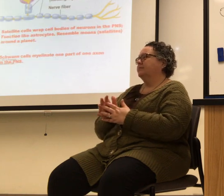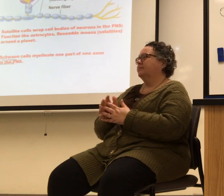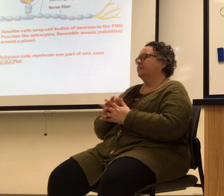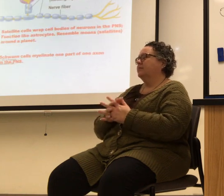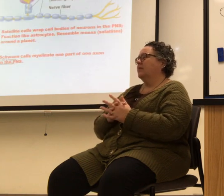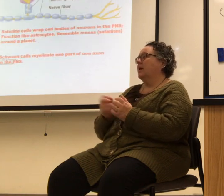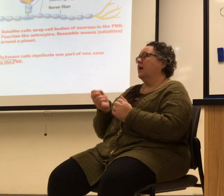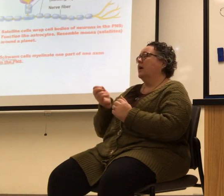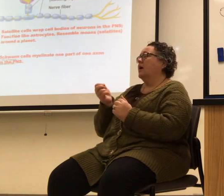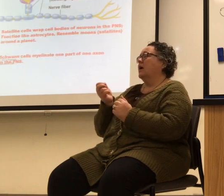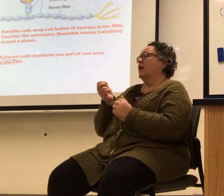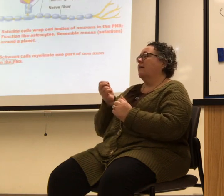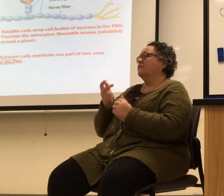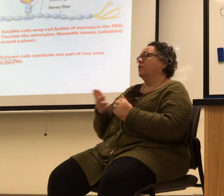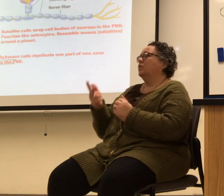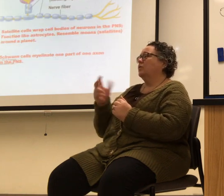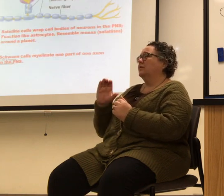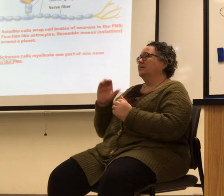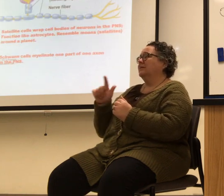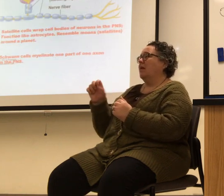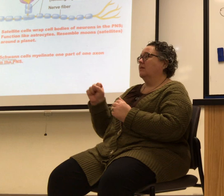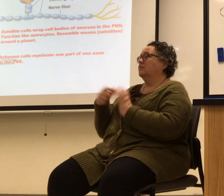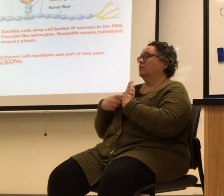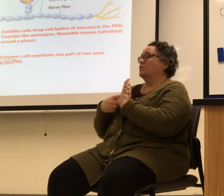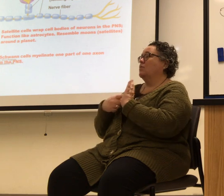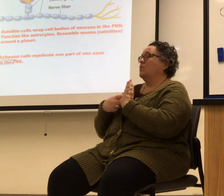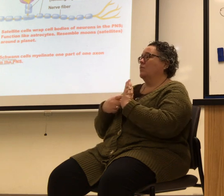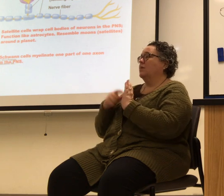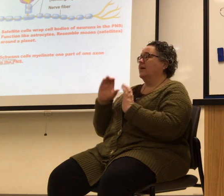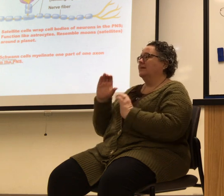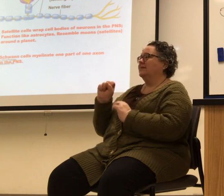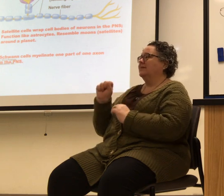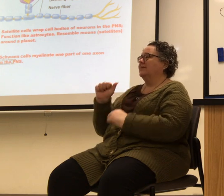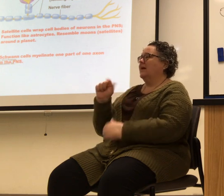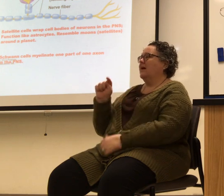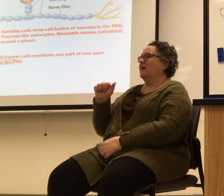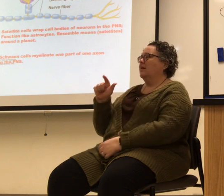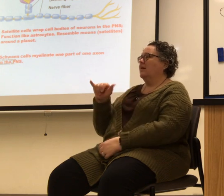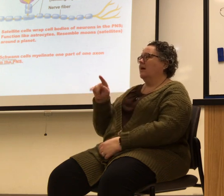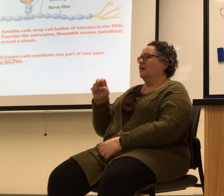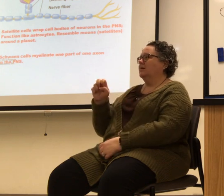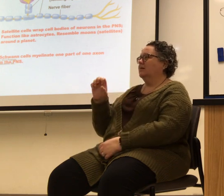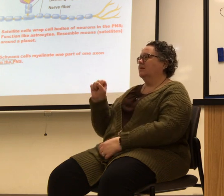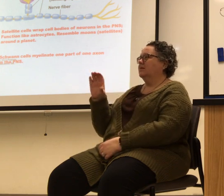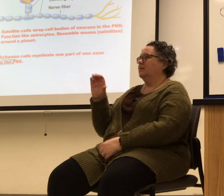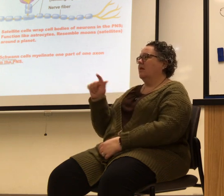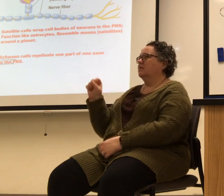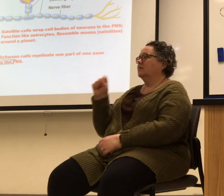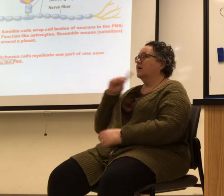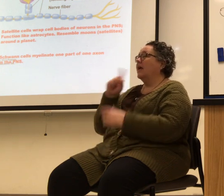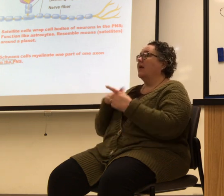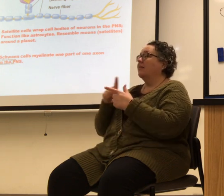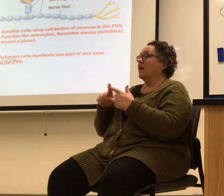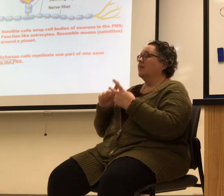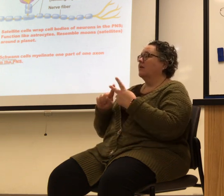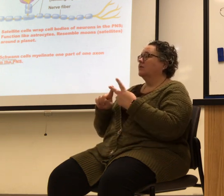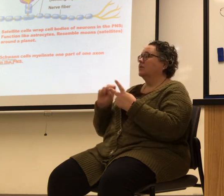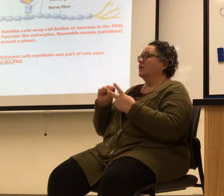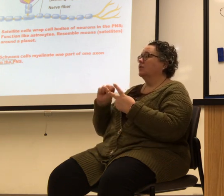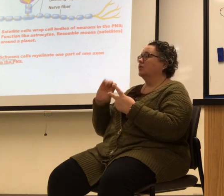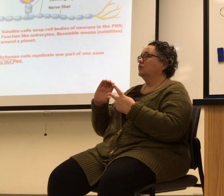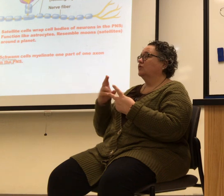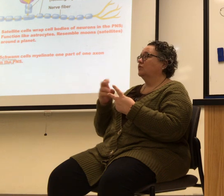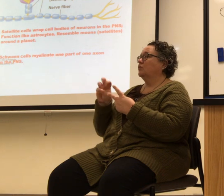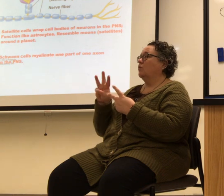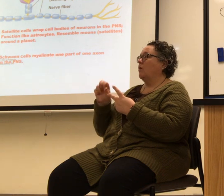A couple of cells shown here, there's satellite cells, and then there's the Schwann cell. The